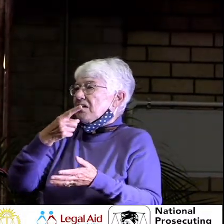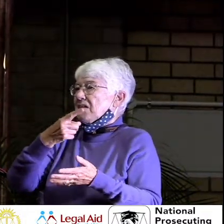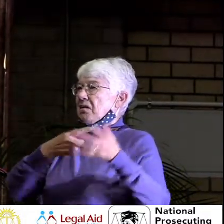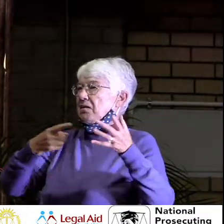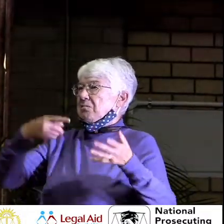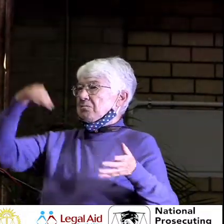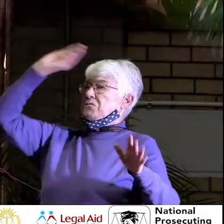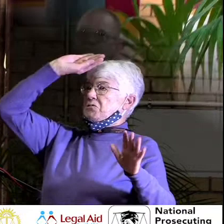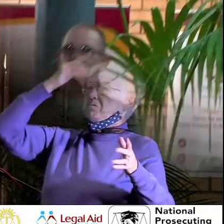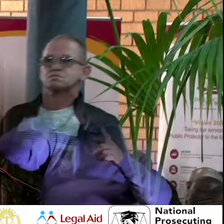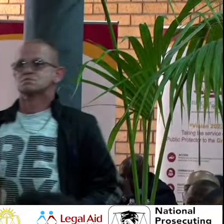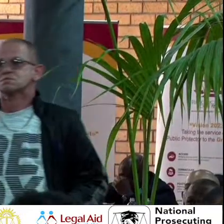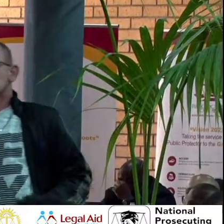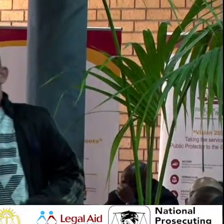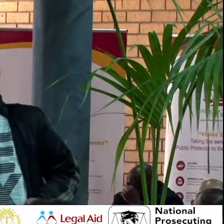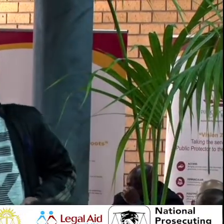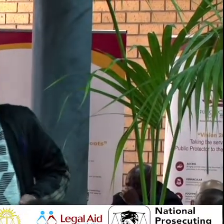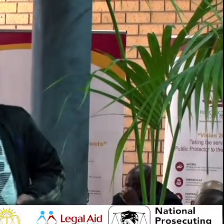Edu. Thanks.